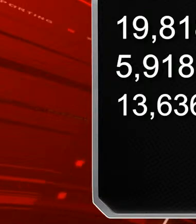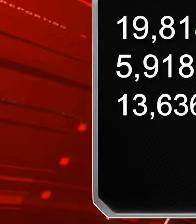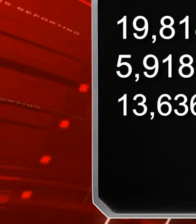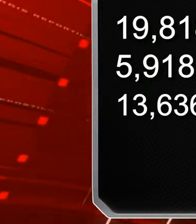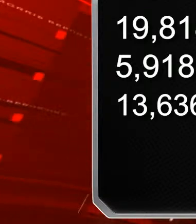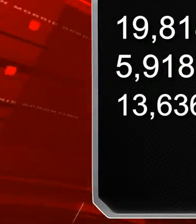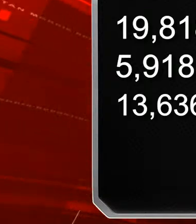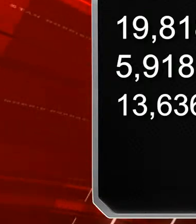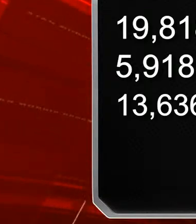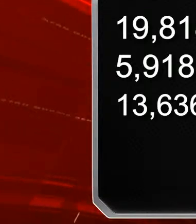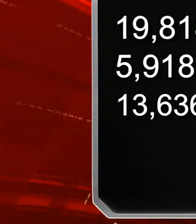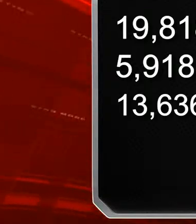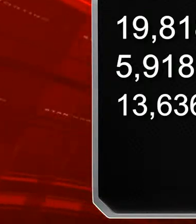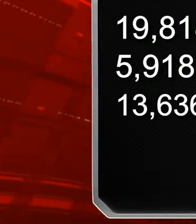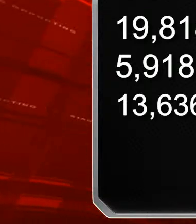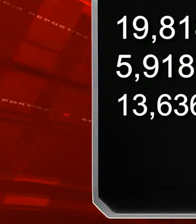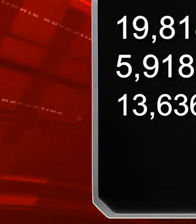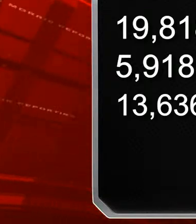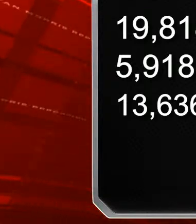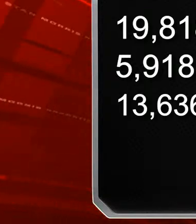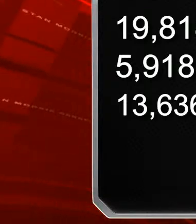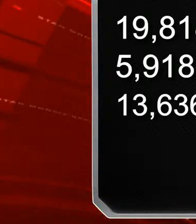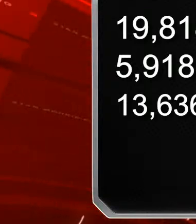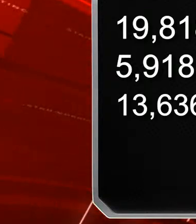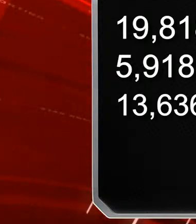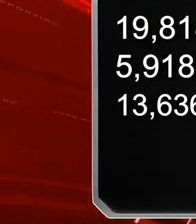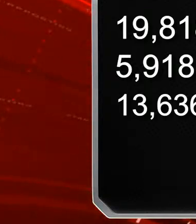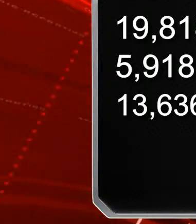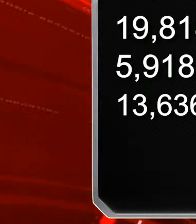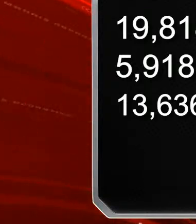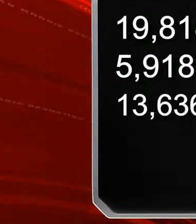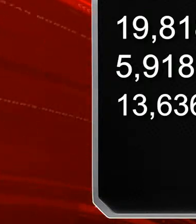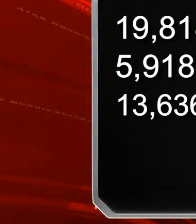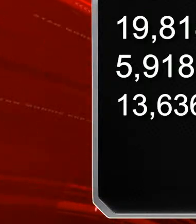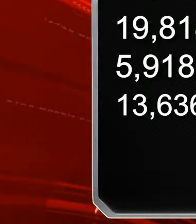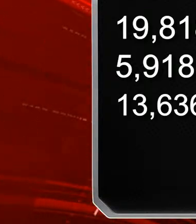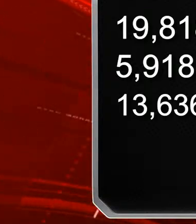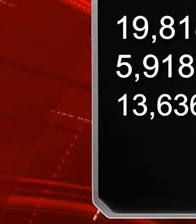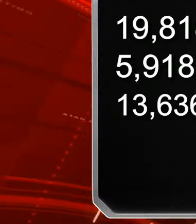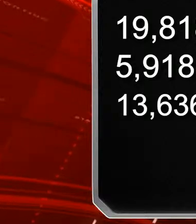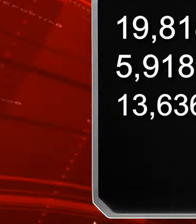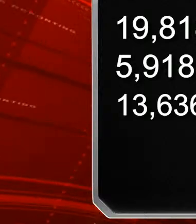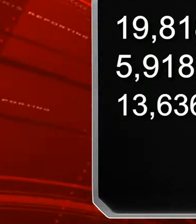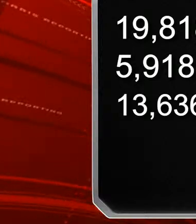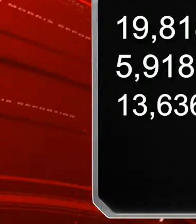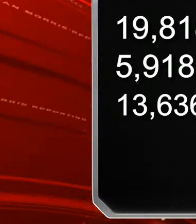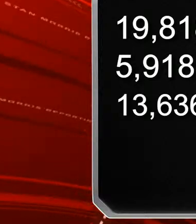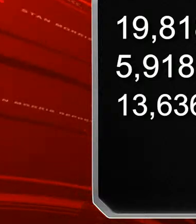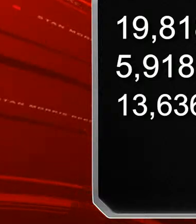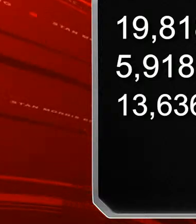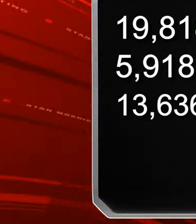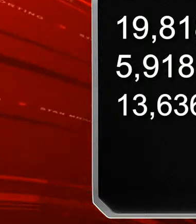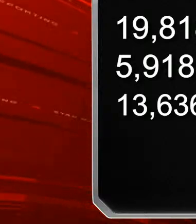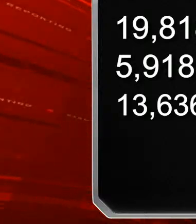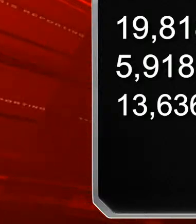over 1,000 that were added over the weekend. As a matter of fact, that brings the active case total now to